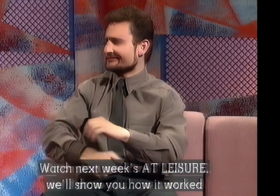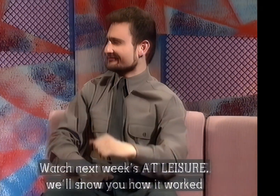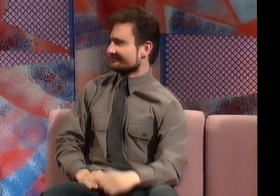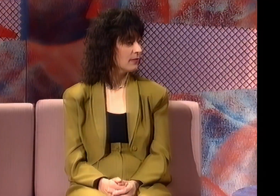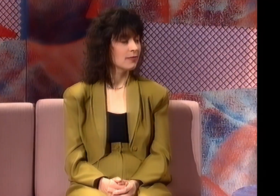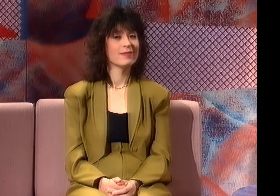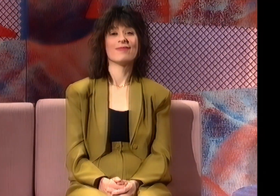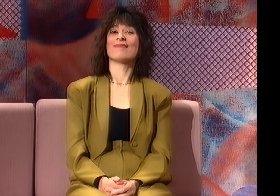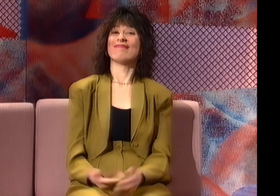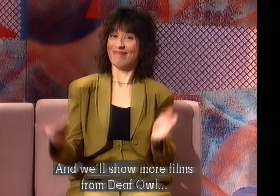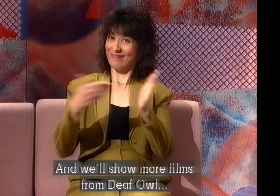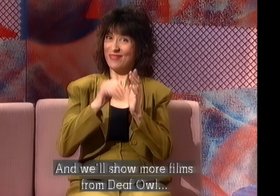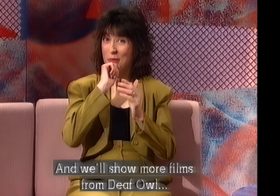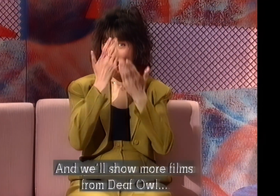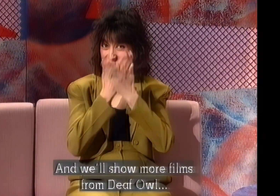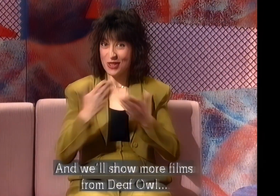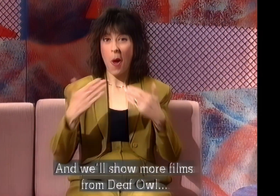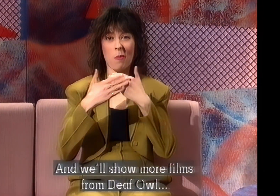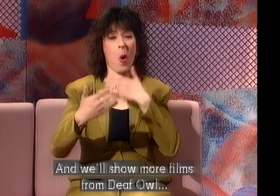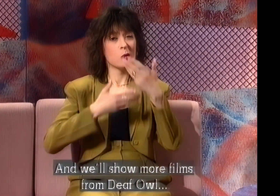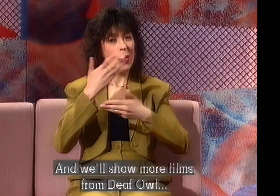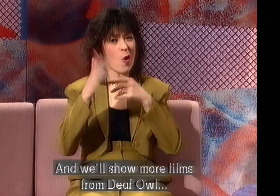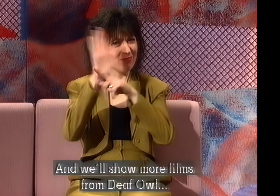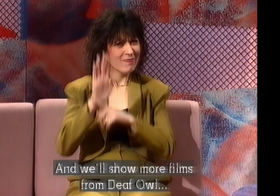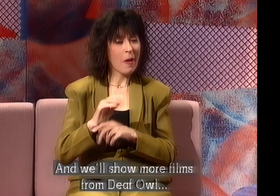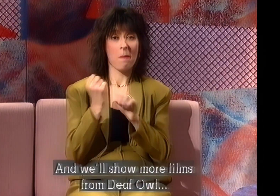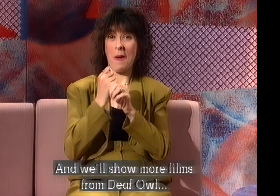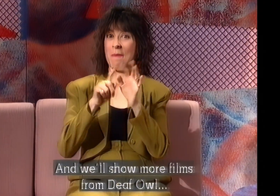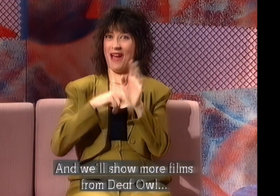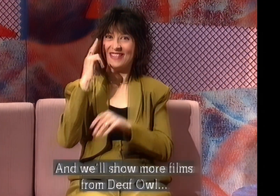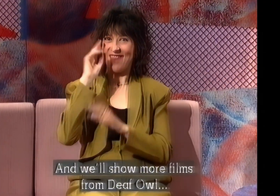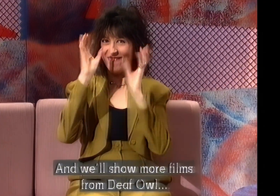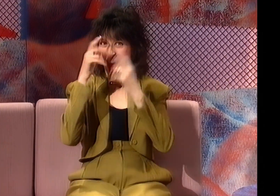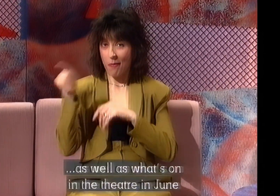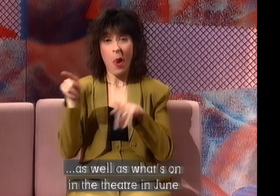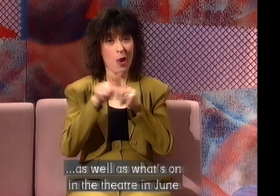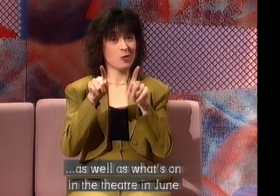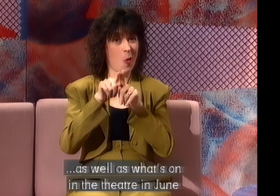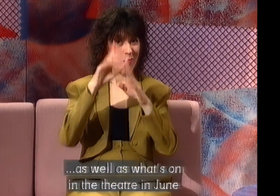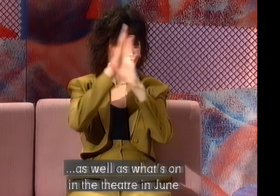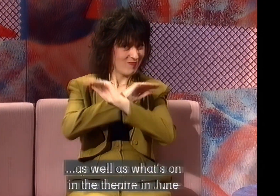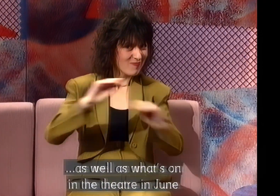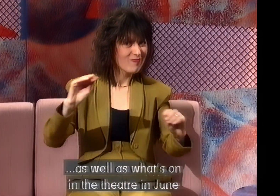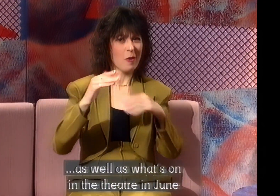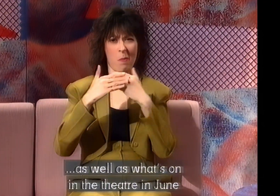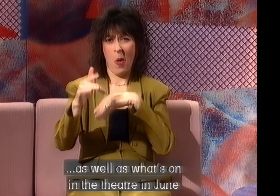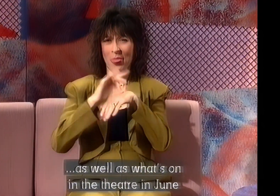And we'll be showing more films from Deaf Owl. as well as what's on in the theatre in